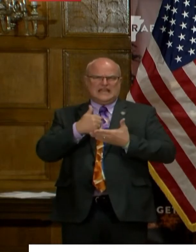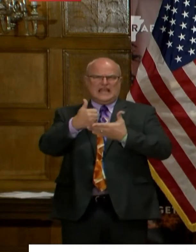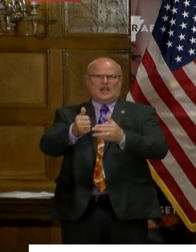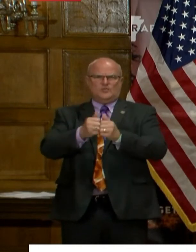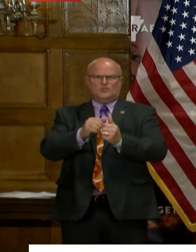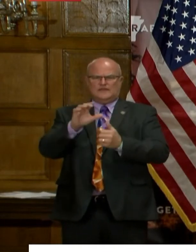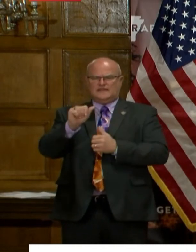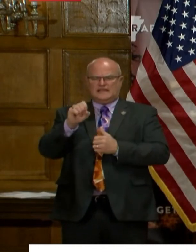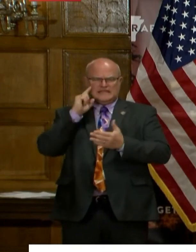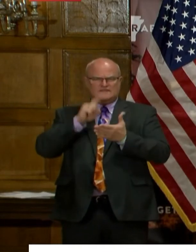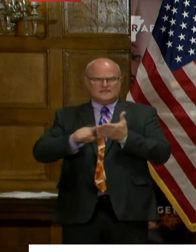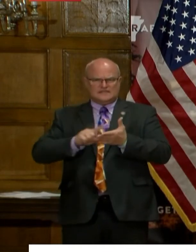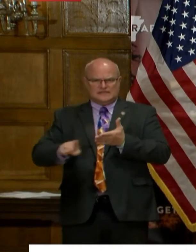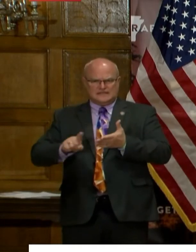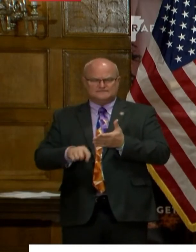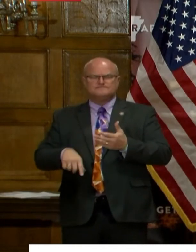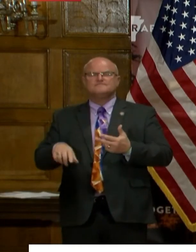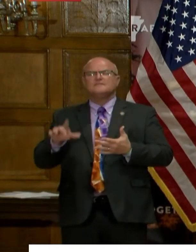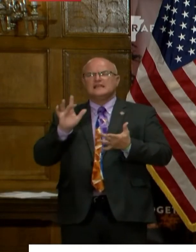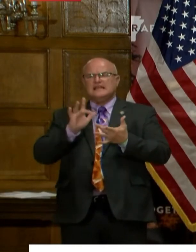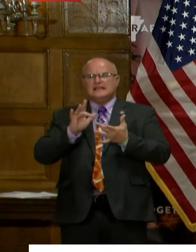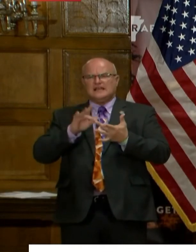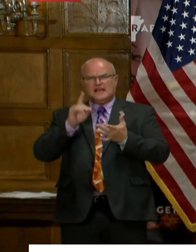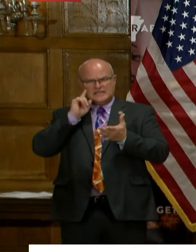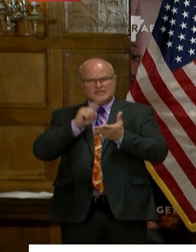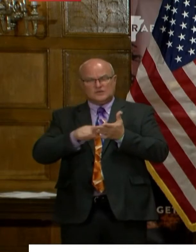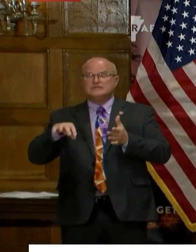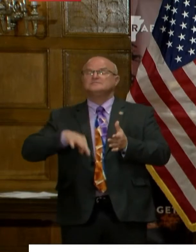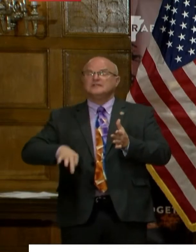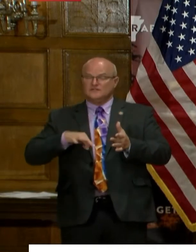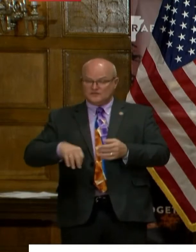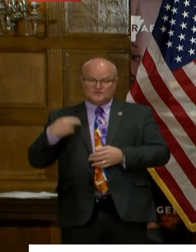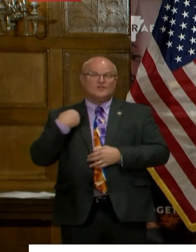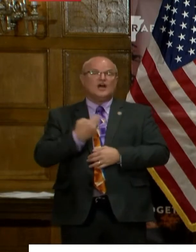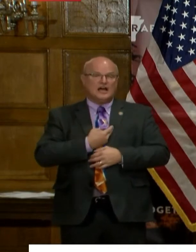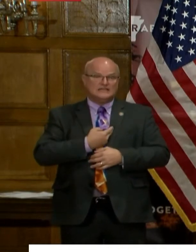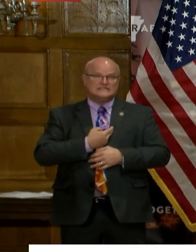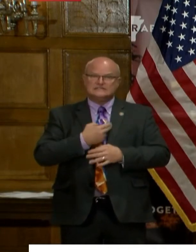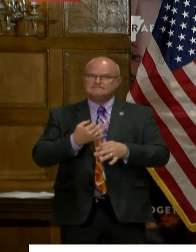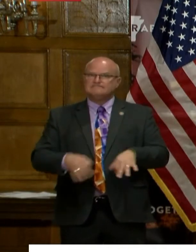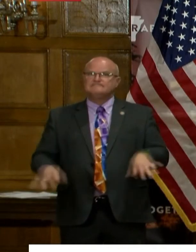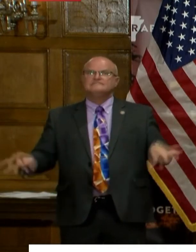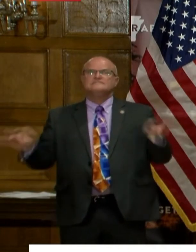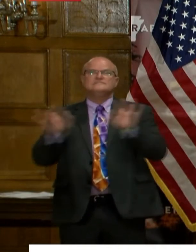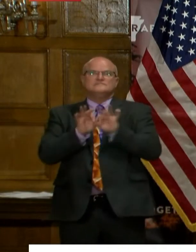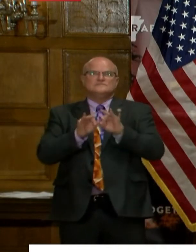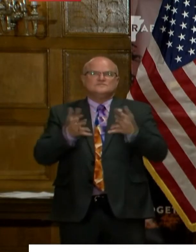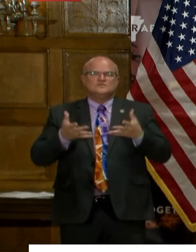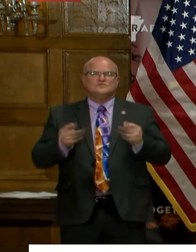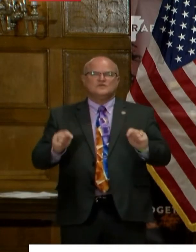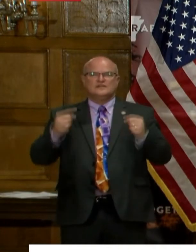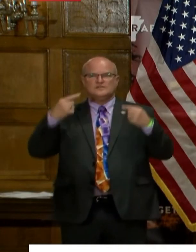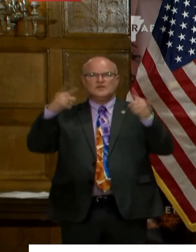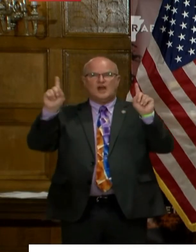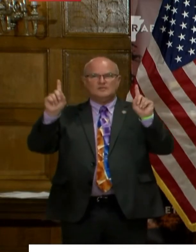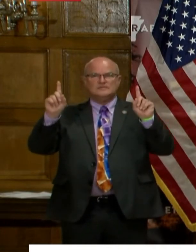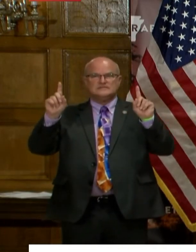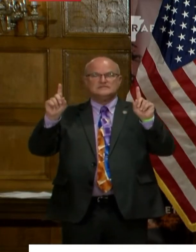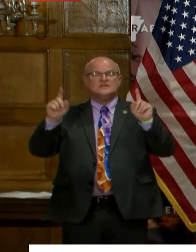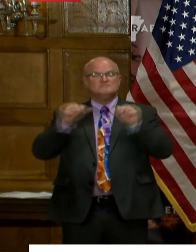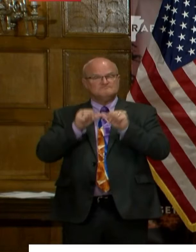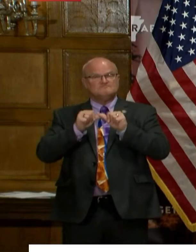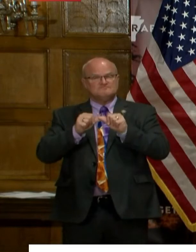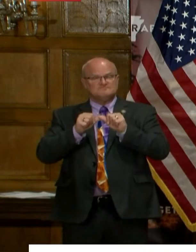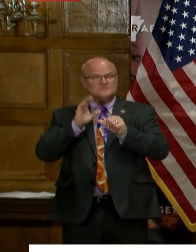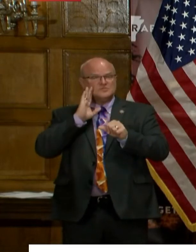investigation. But the contact tracing is still very beneficial to us. It's a key element of what we're trying to accomplish. we'll